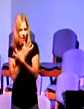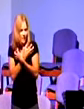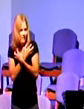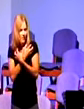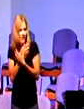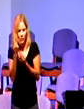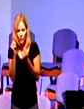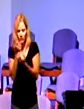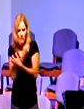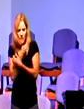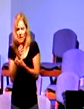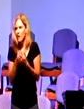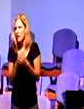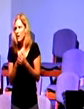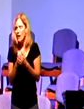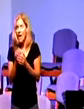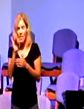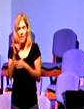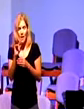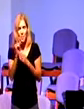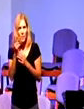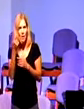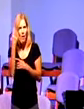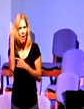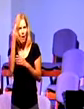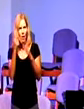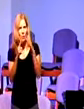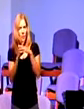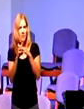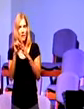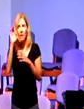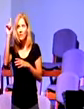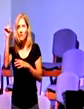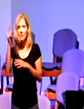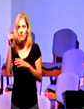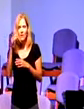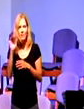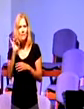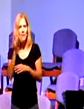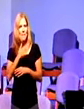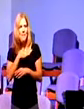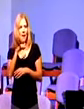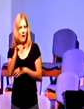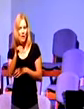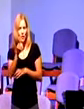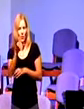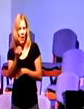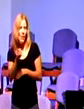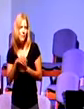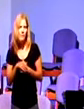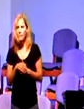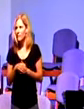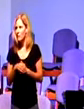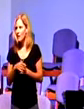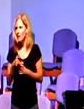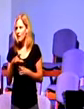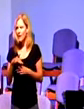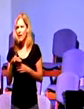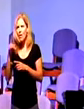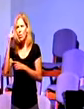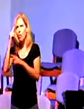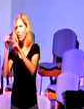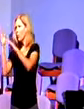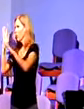hug. And in that moment, I realized that that was her version of my yo-yo. And I found myself back